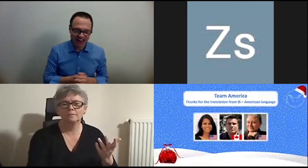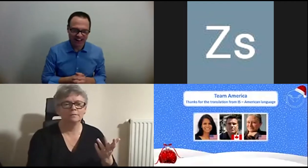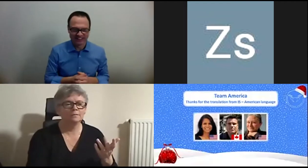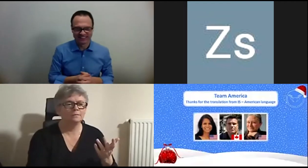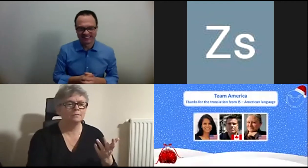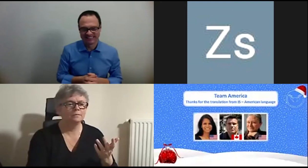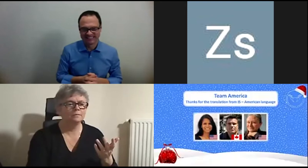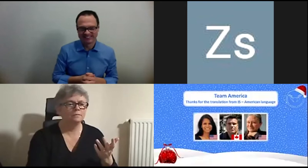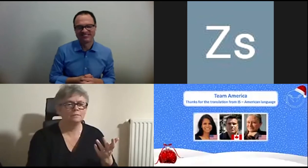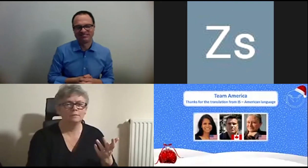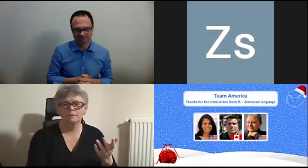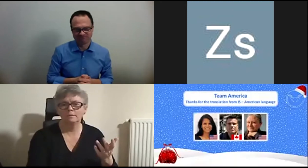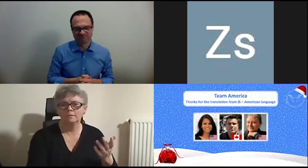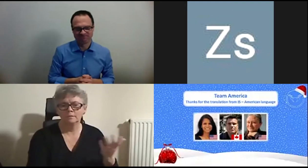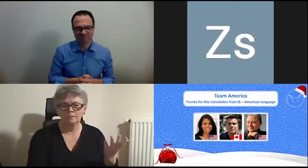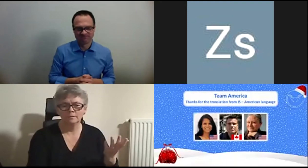Hello.